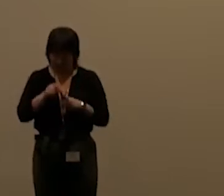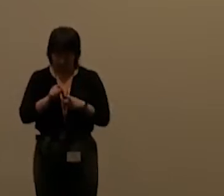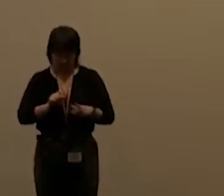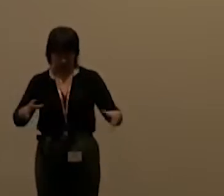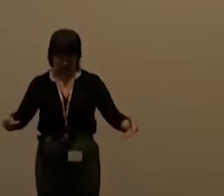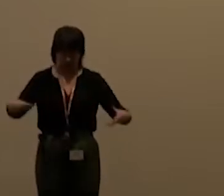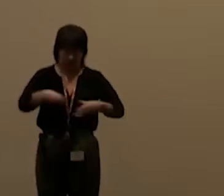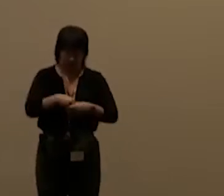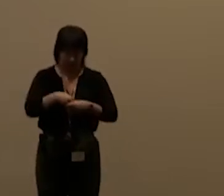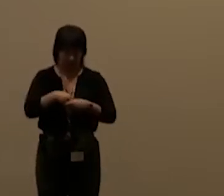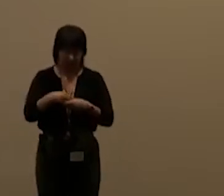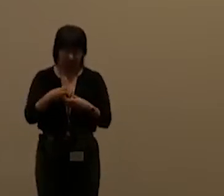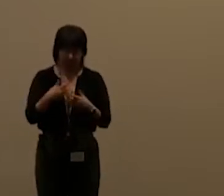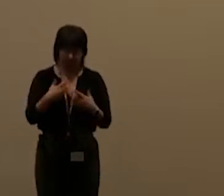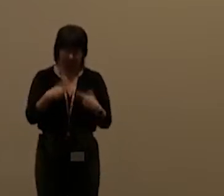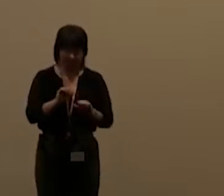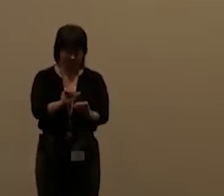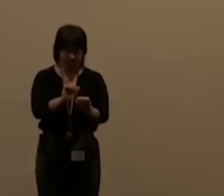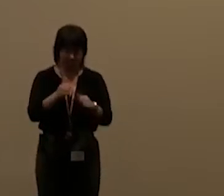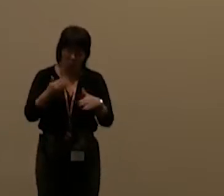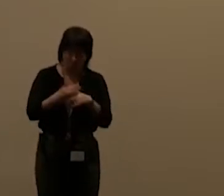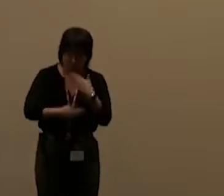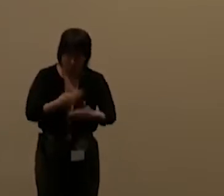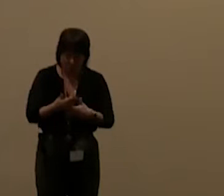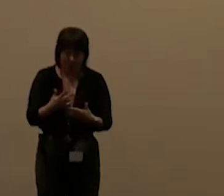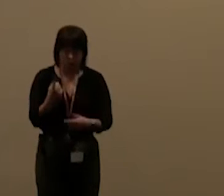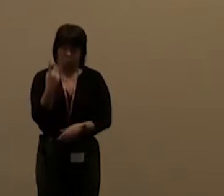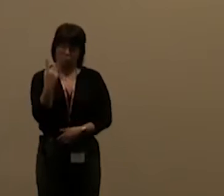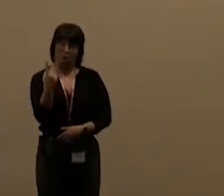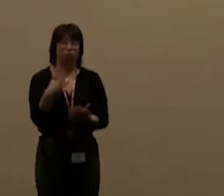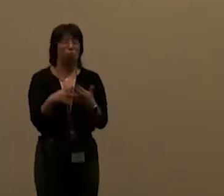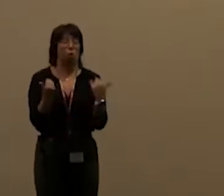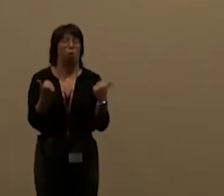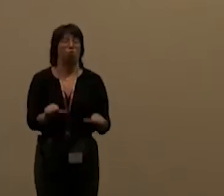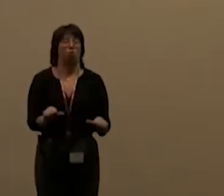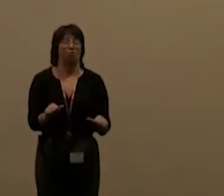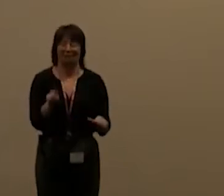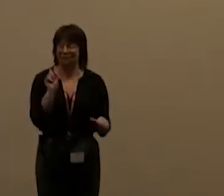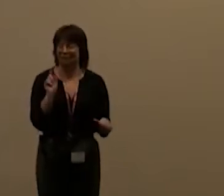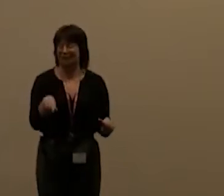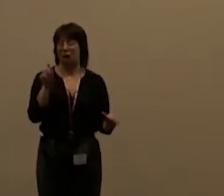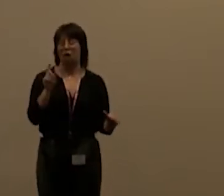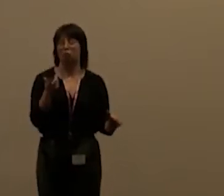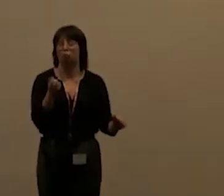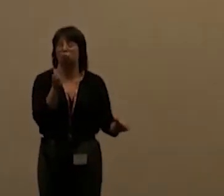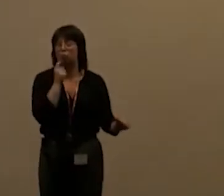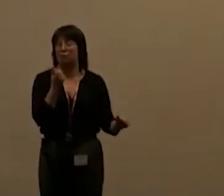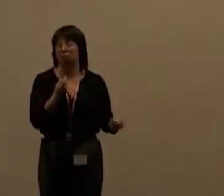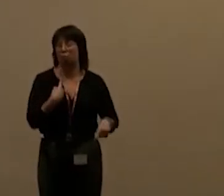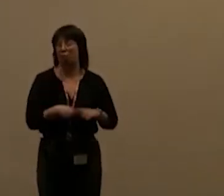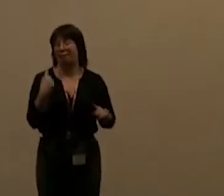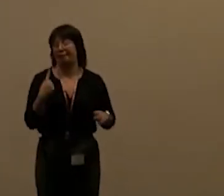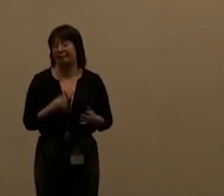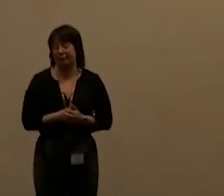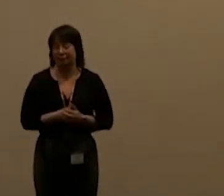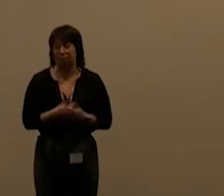up, package up your data model and your application and workflows into one solution that you can single-click and install and use. So